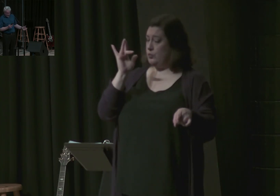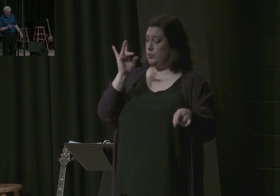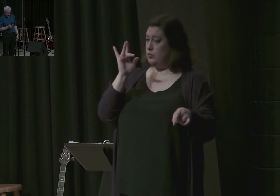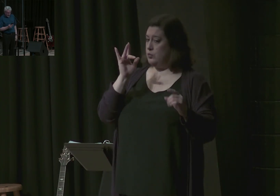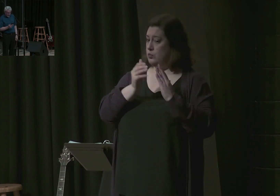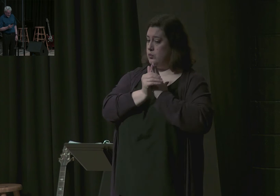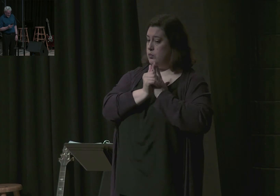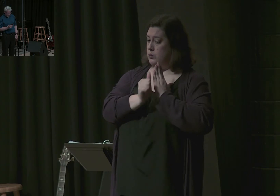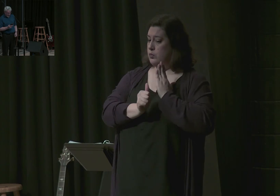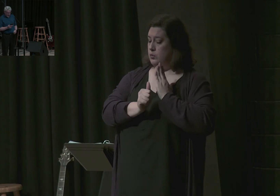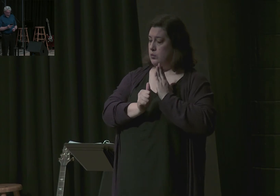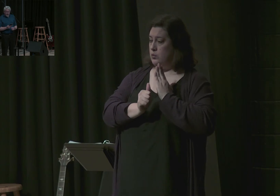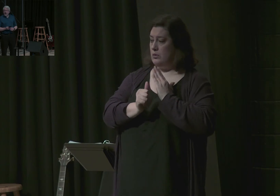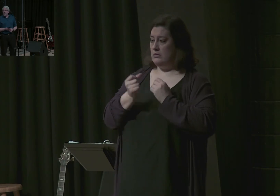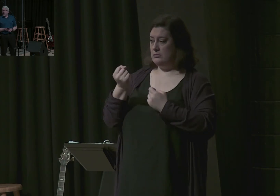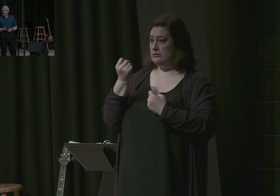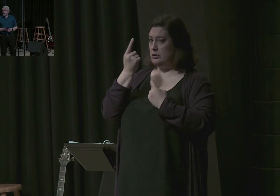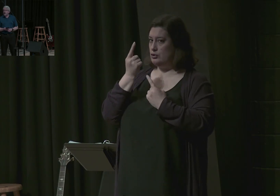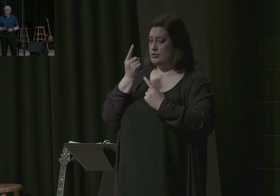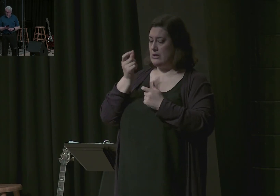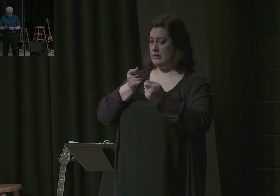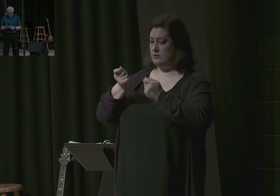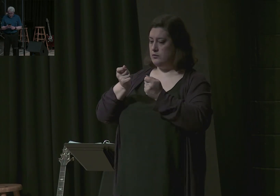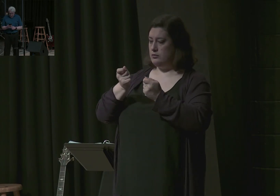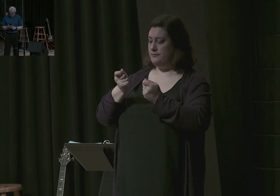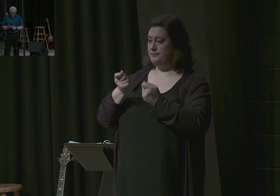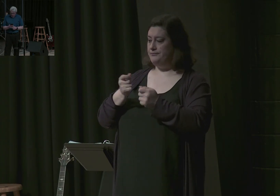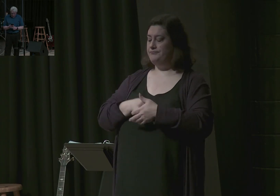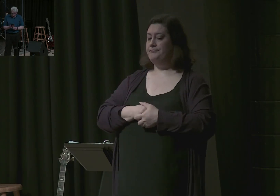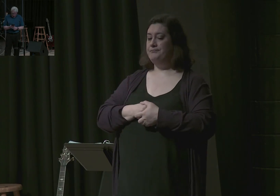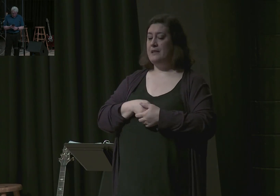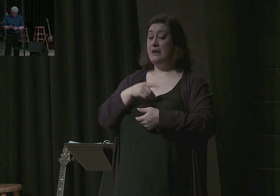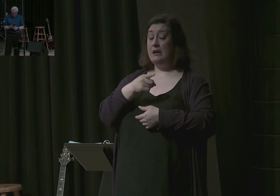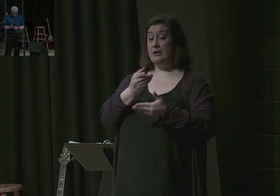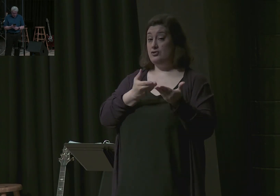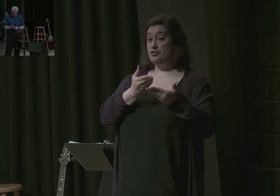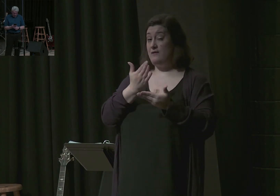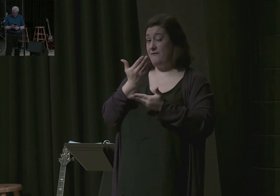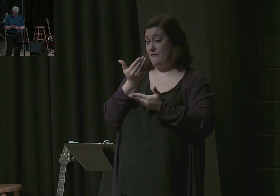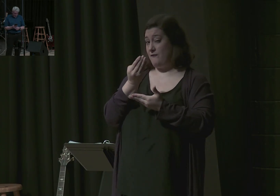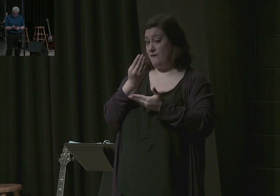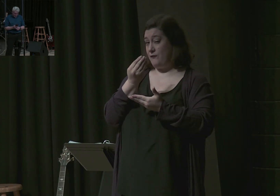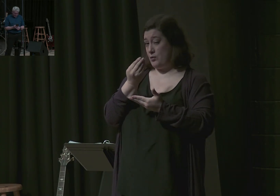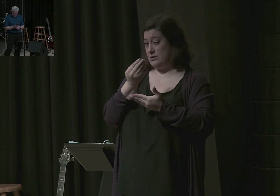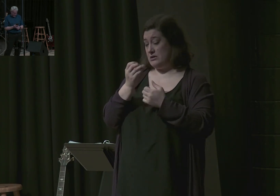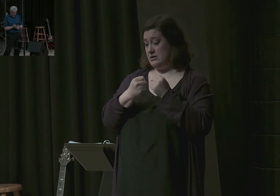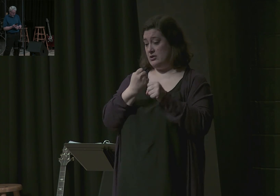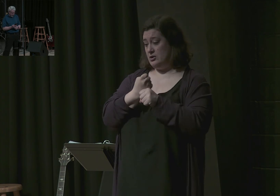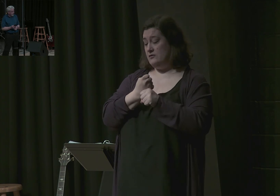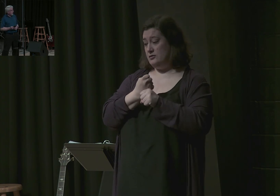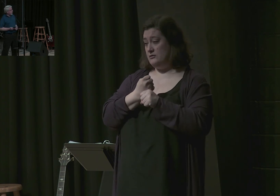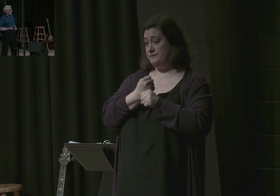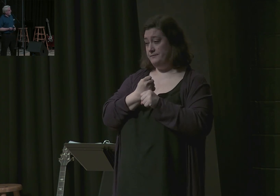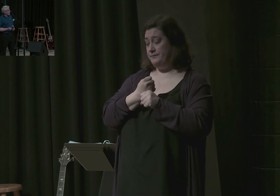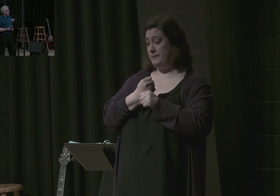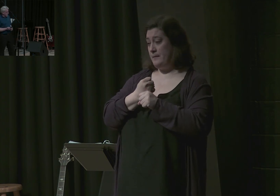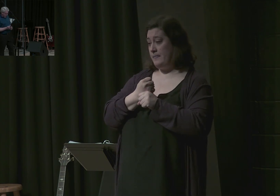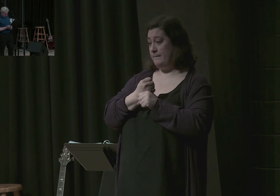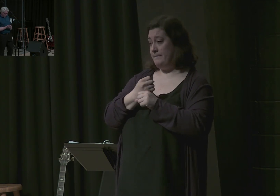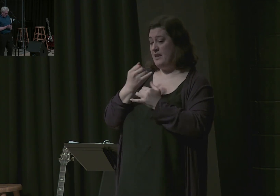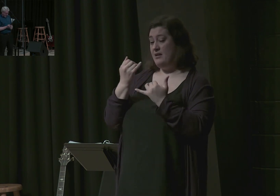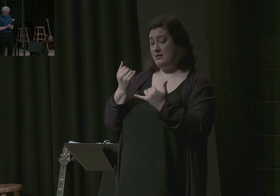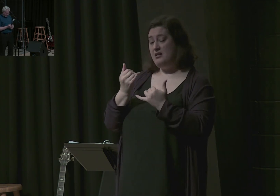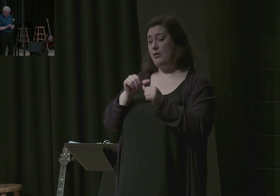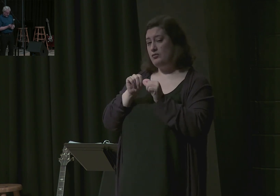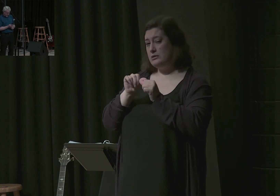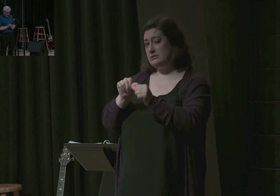and promises to give them. He's had 14 years of service at the cost of 2 daughters. What now will